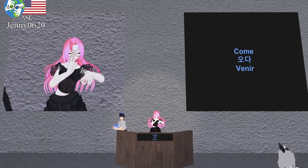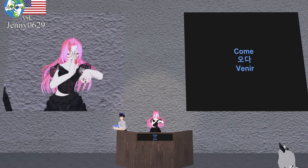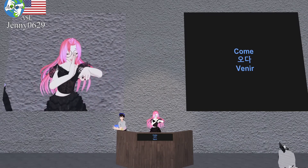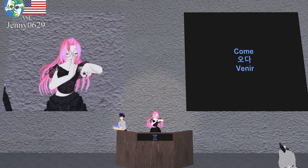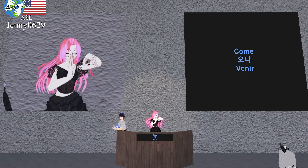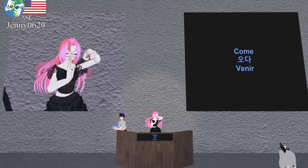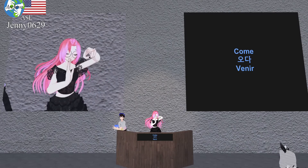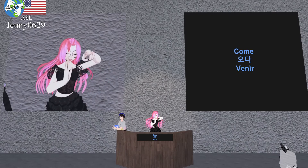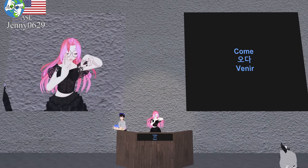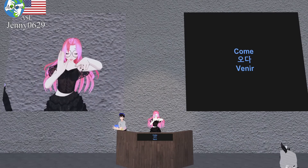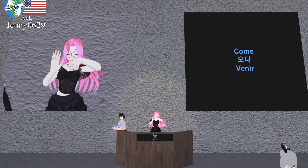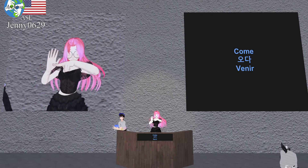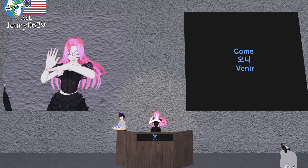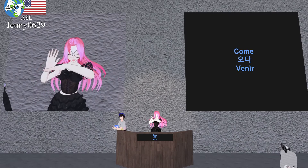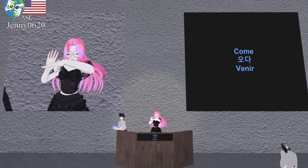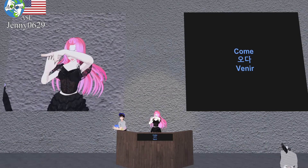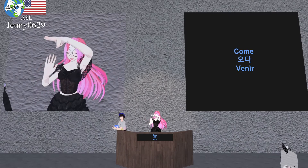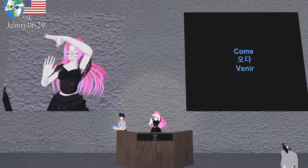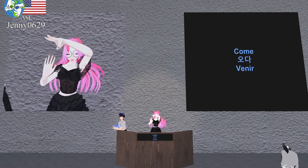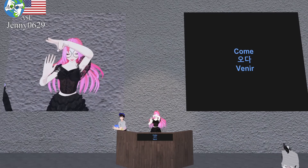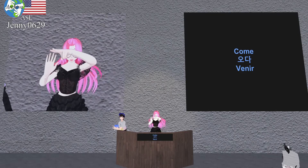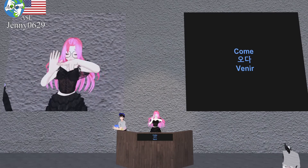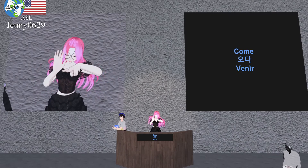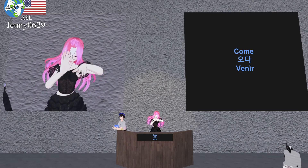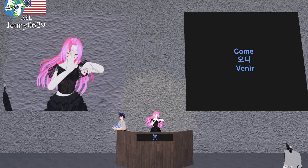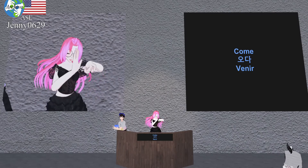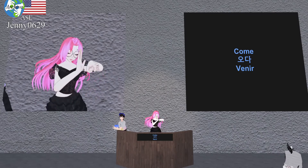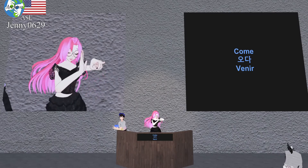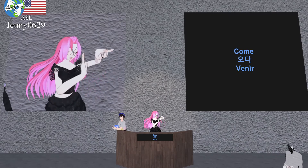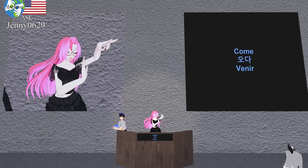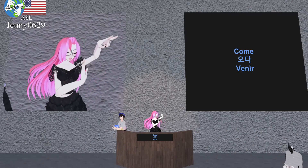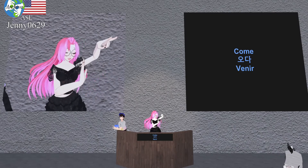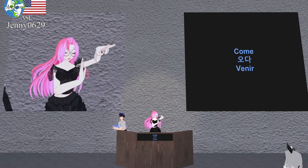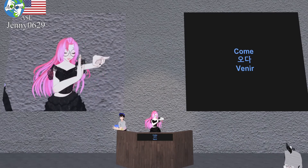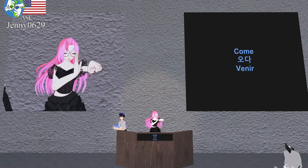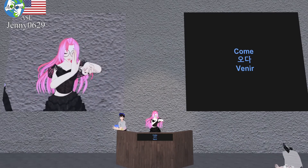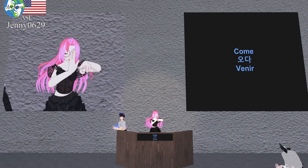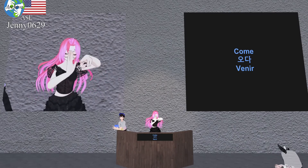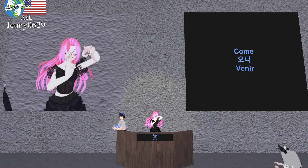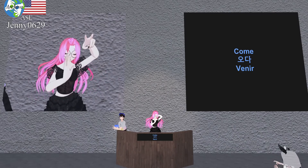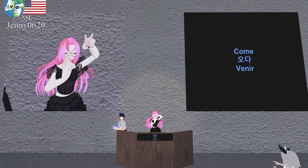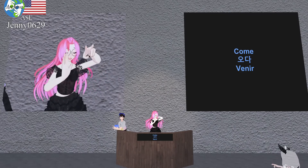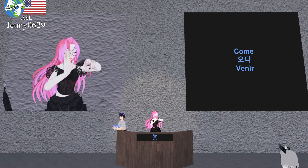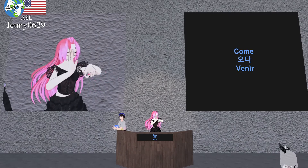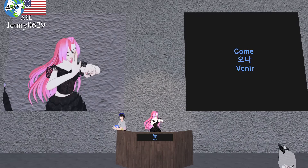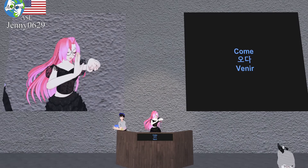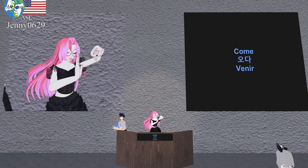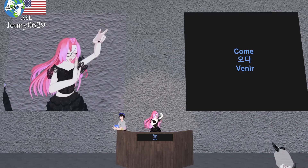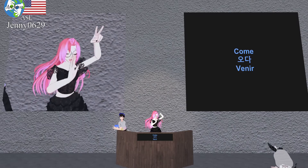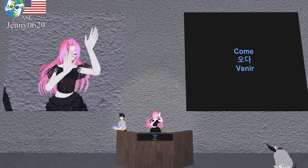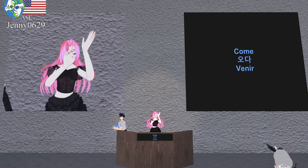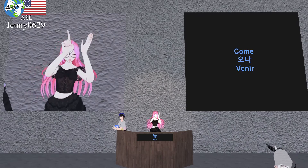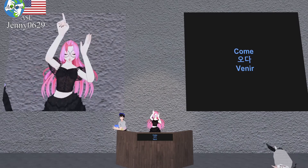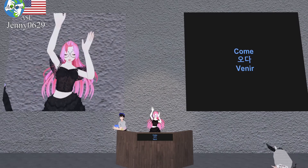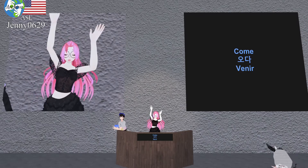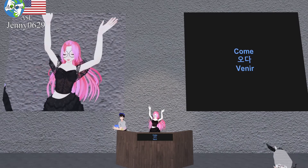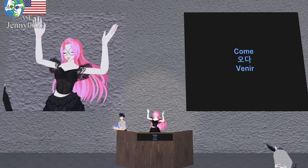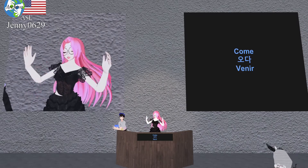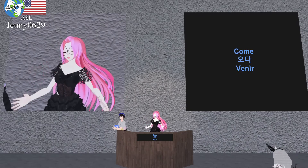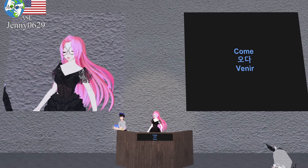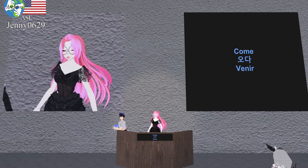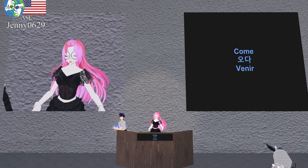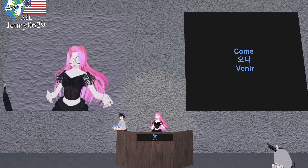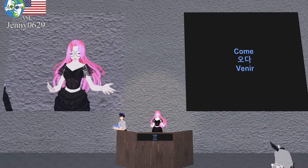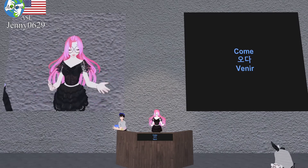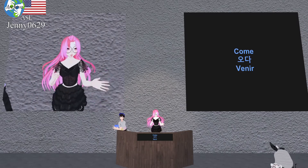ones. Like my friend Papa T, he's a very tall person. So his name is with an N and with very tall because he's very